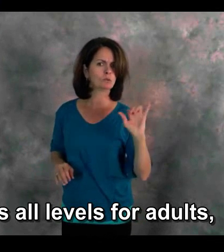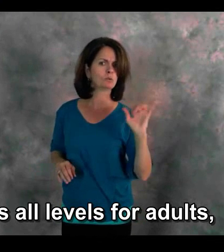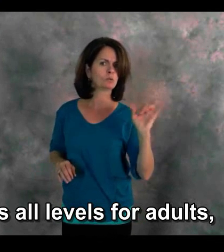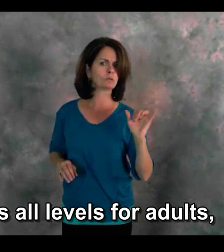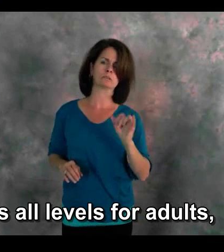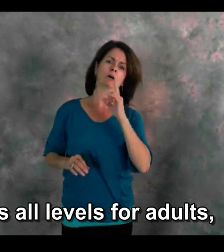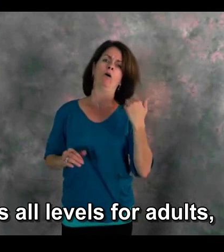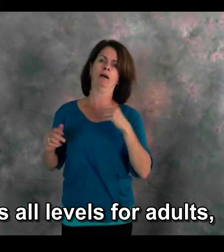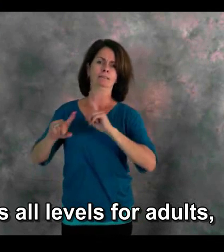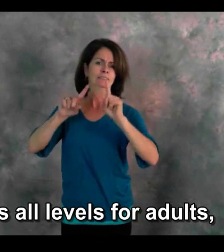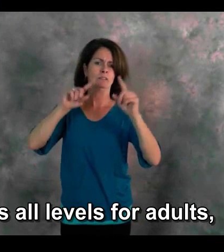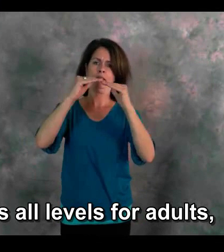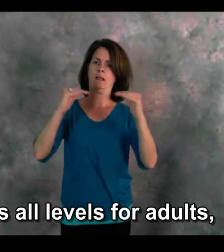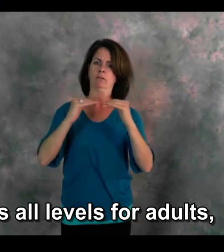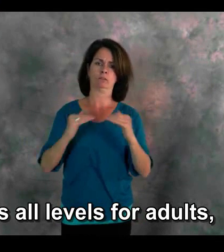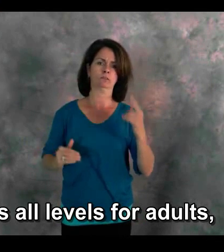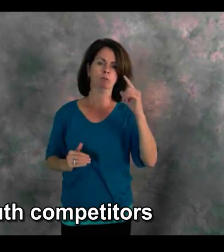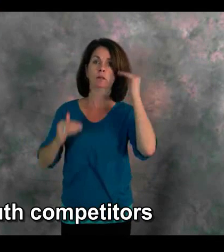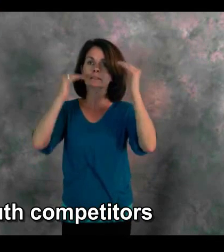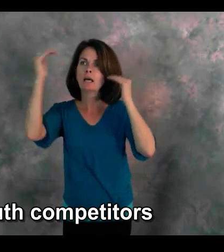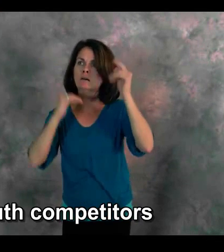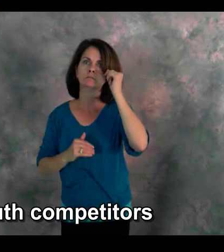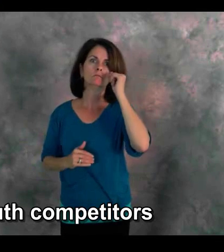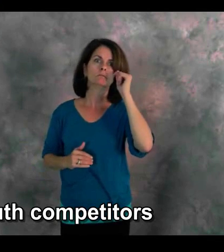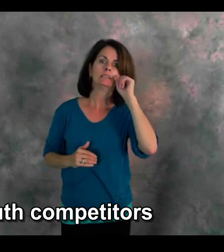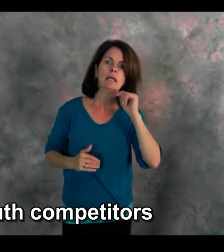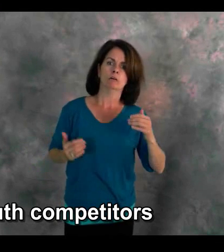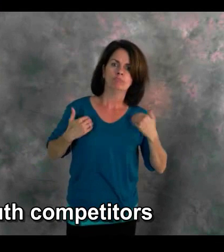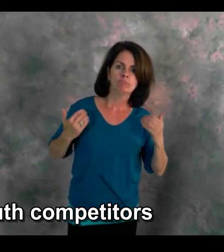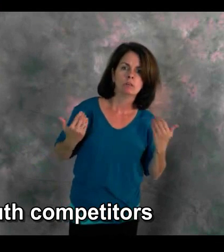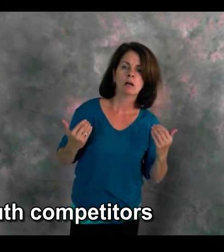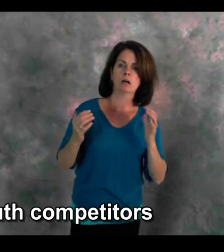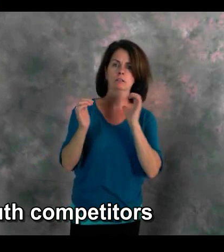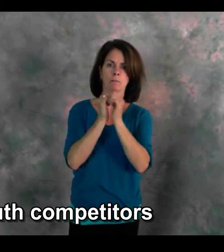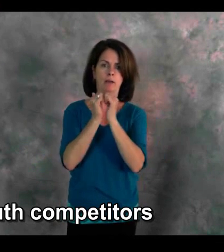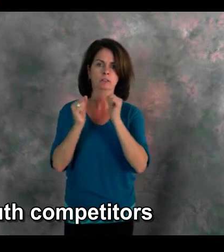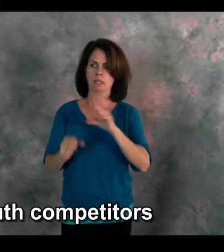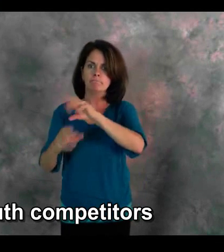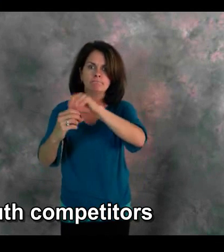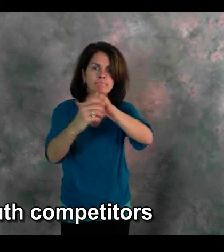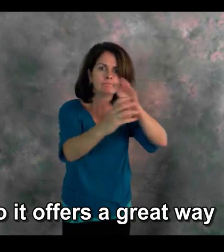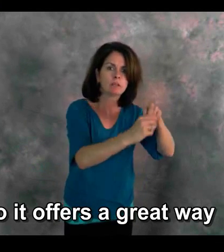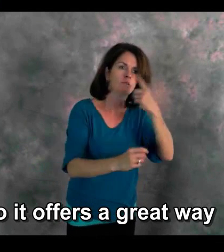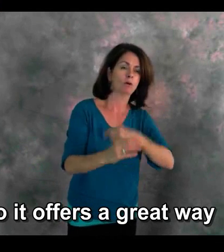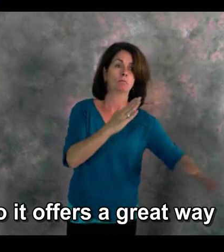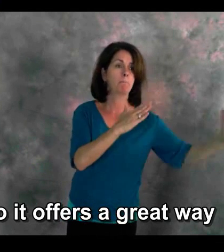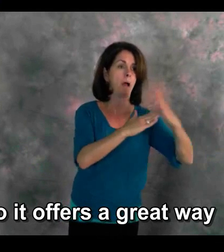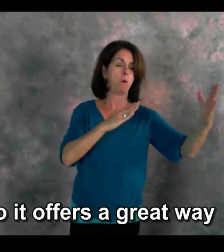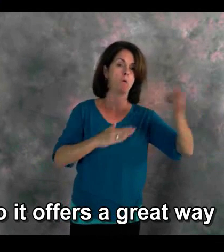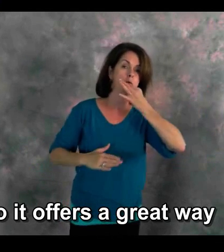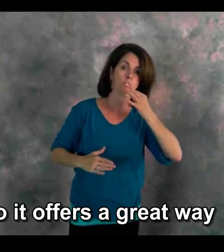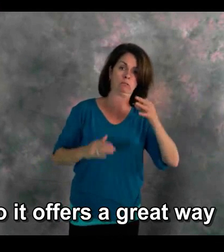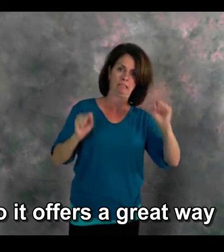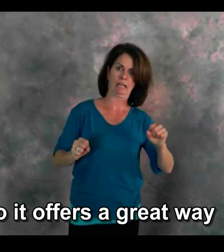So there's all levels for adults, for teenagers, for youth competitors, and for the elite